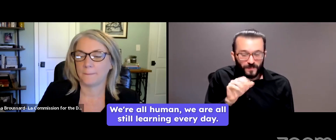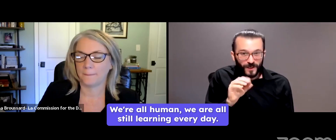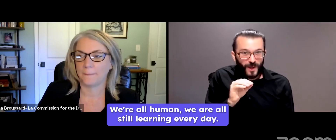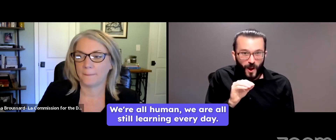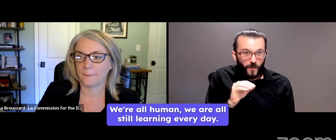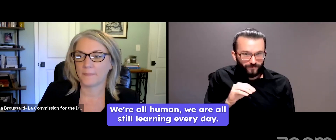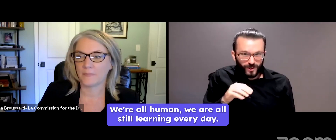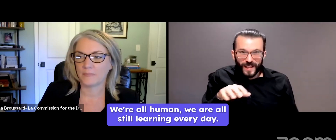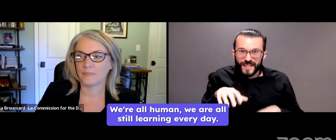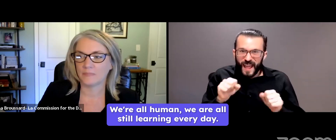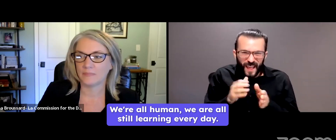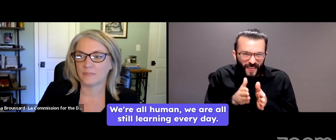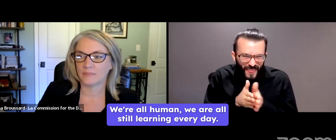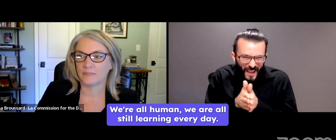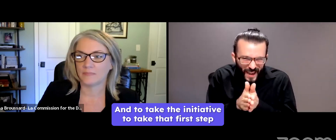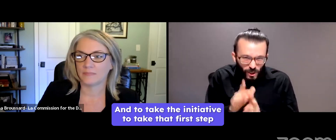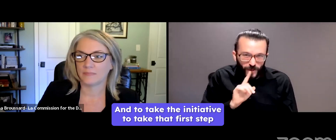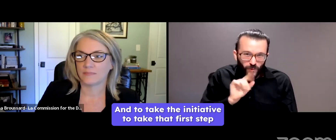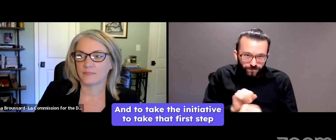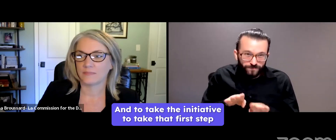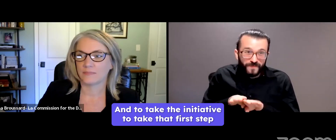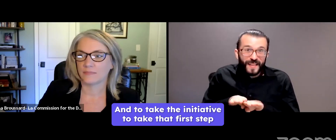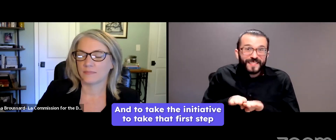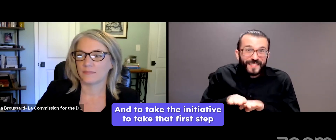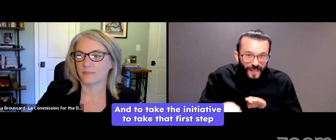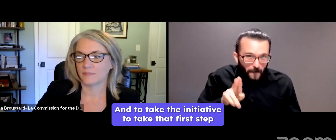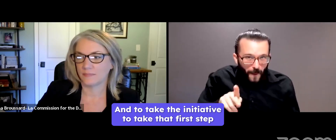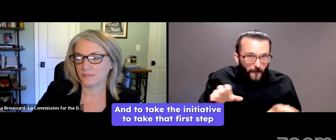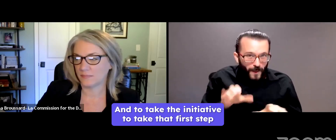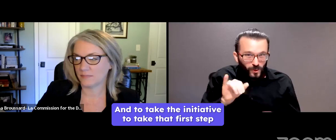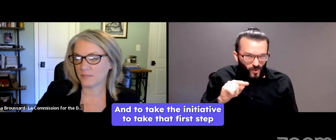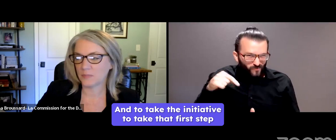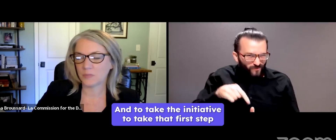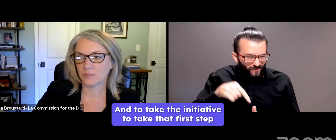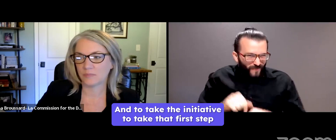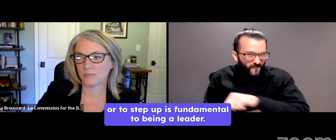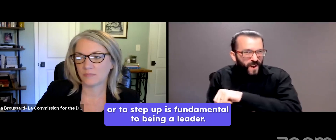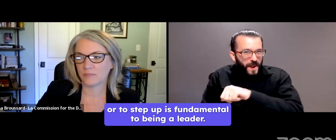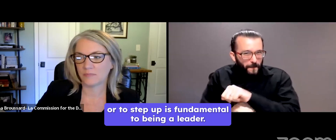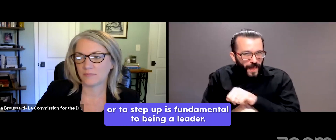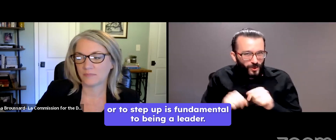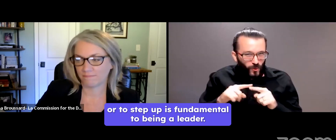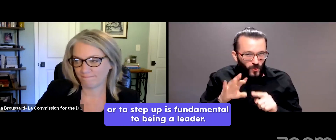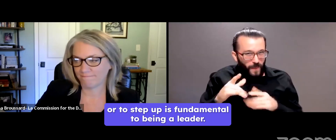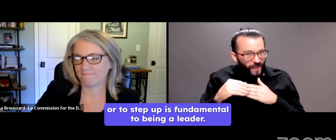still learning every day. And to take the initiative to take that first step or to step up